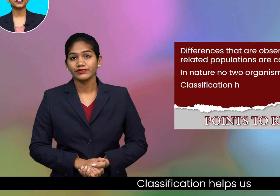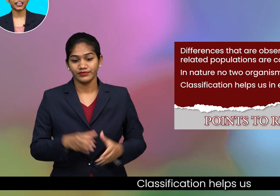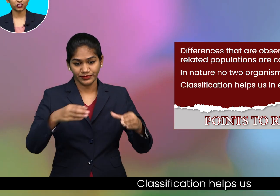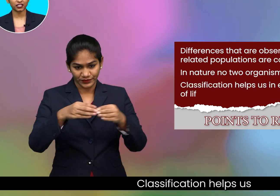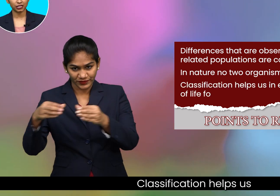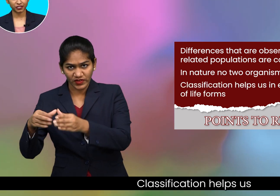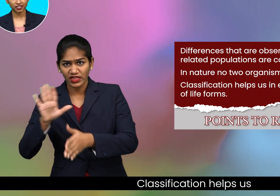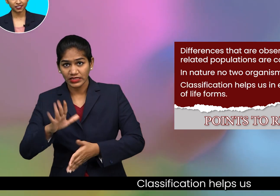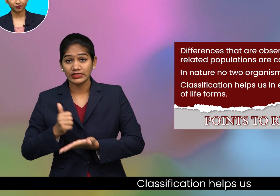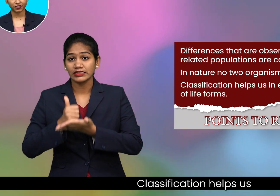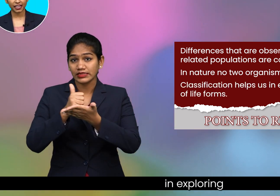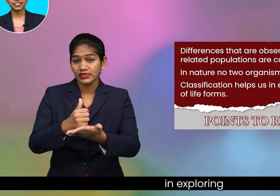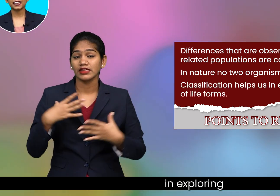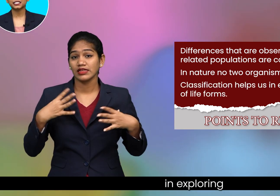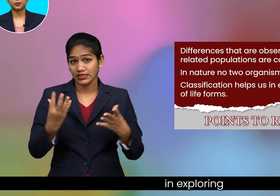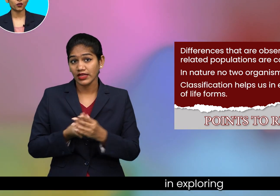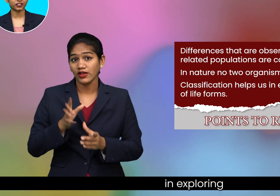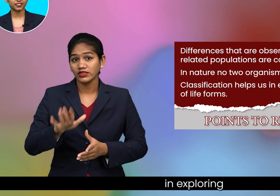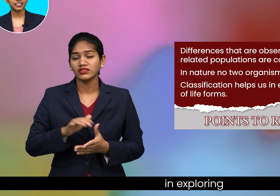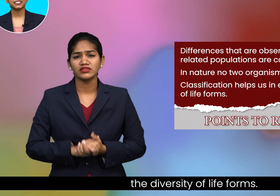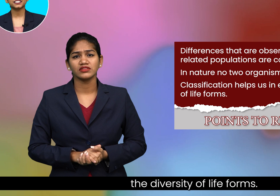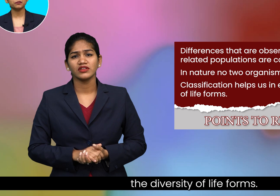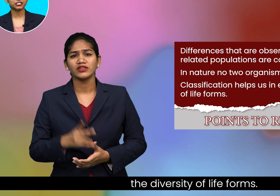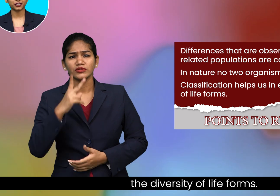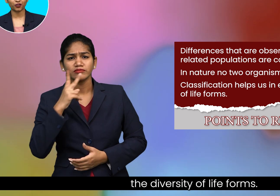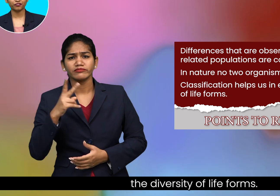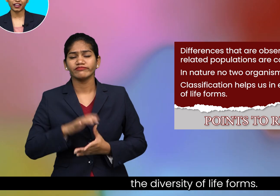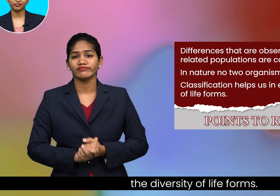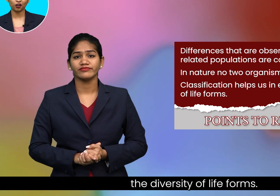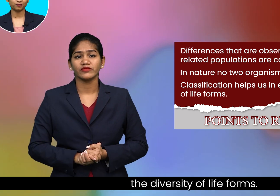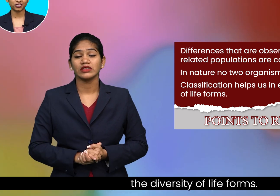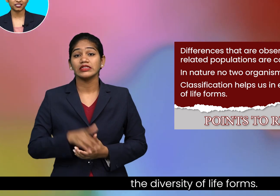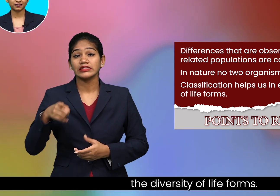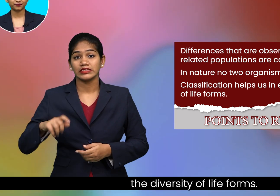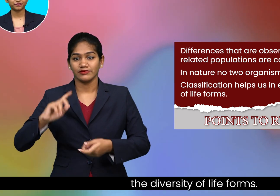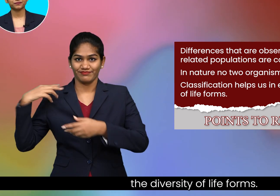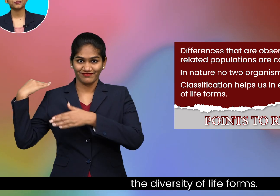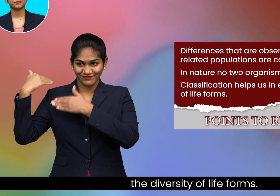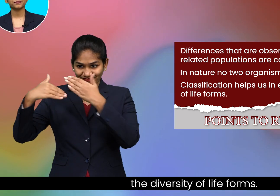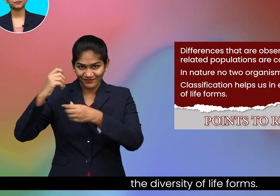Classification helps us in exploring the diversity of life forms.